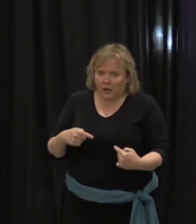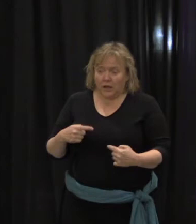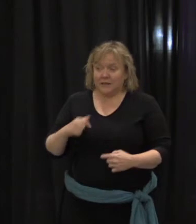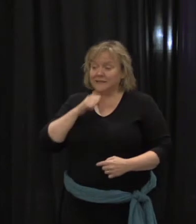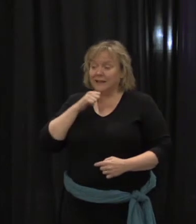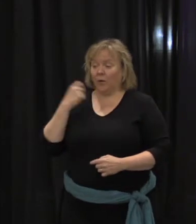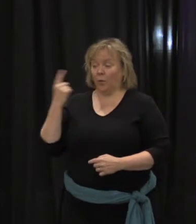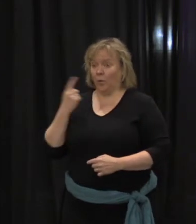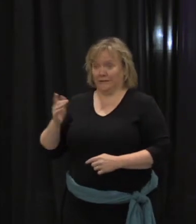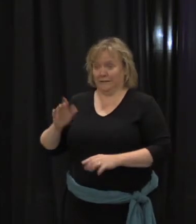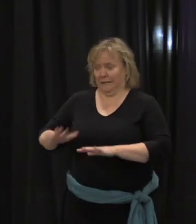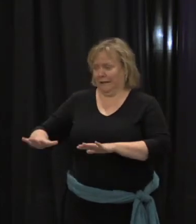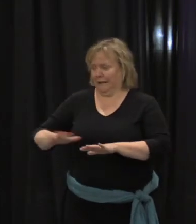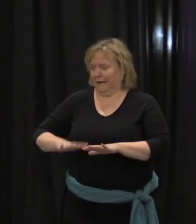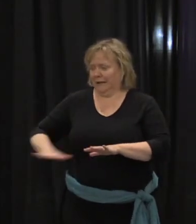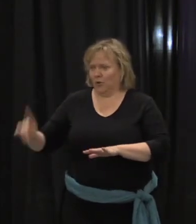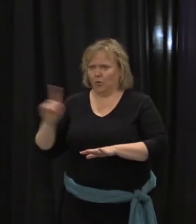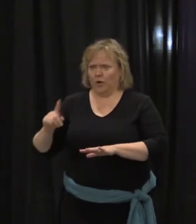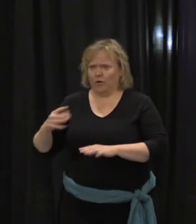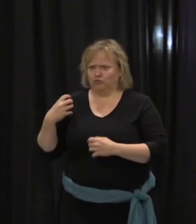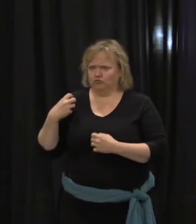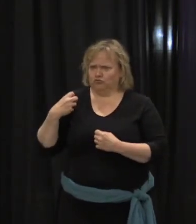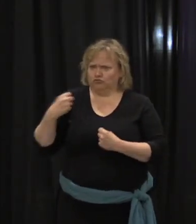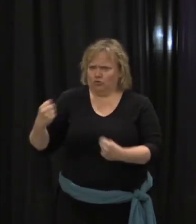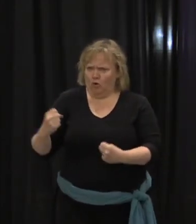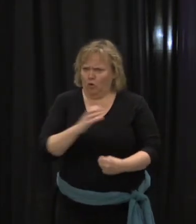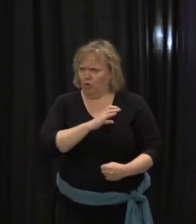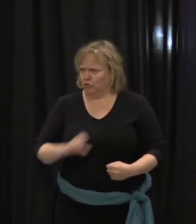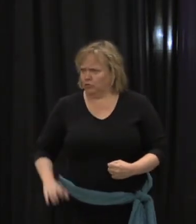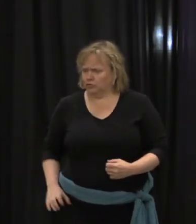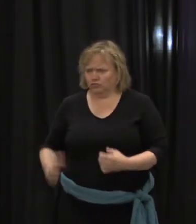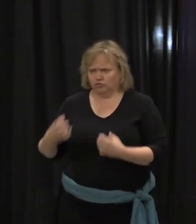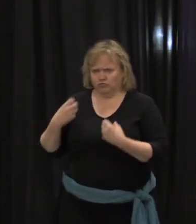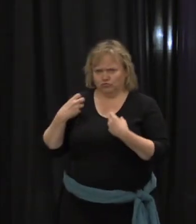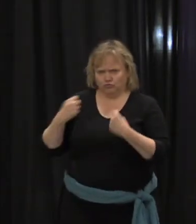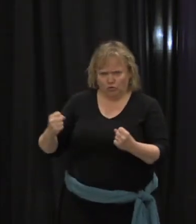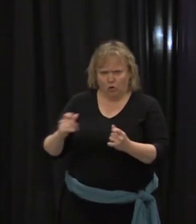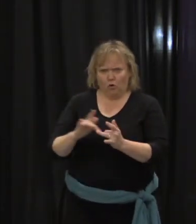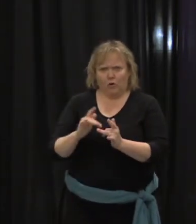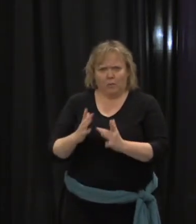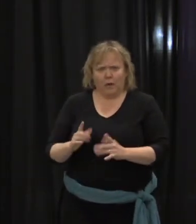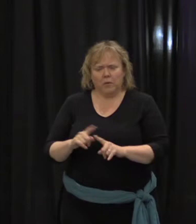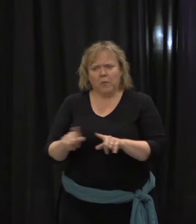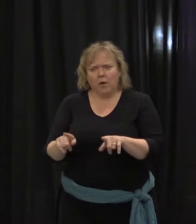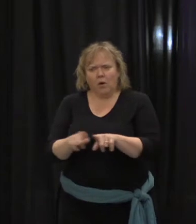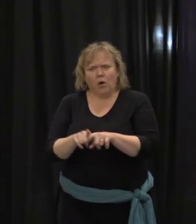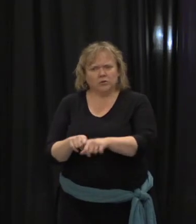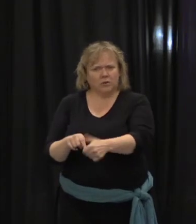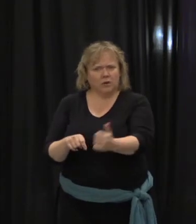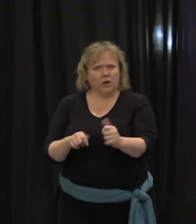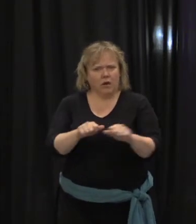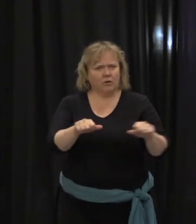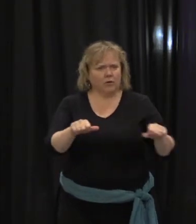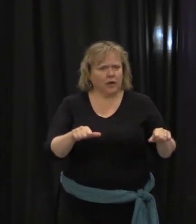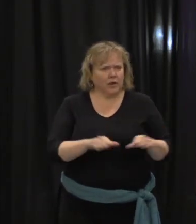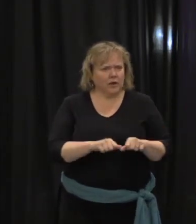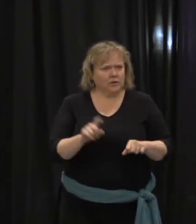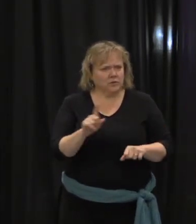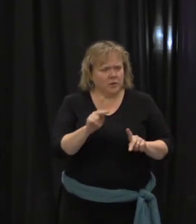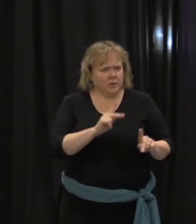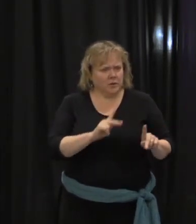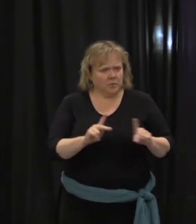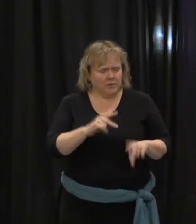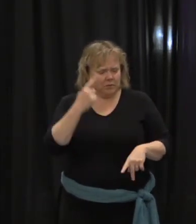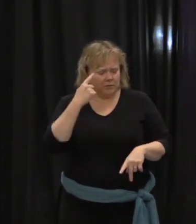and organized, but also within the reproductive rights movement as well. And there was a time when reproductive justice was not a